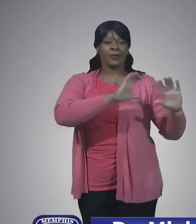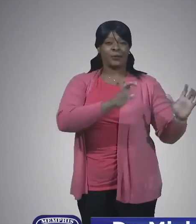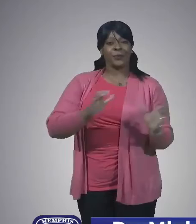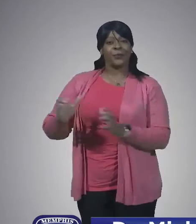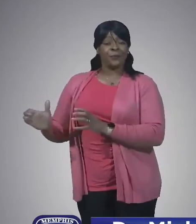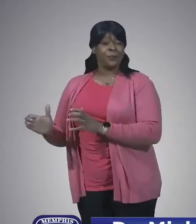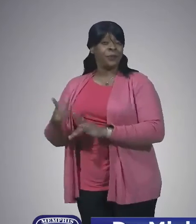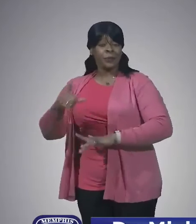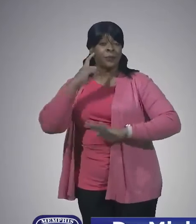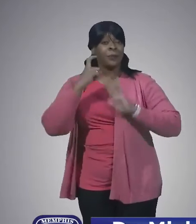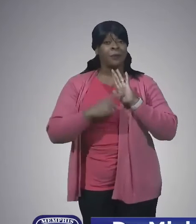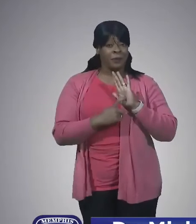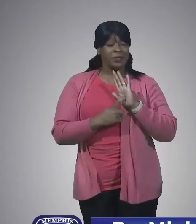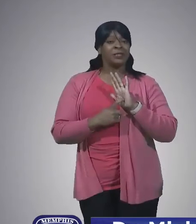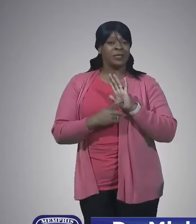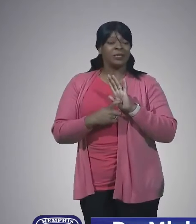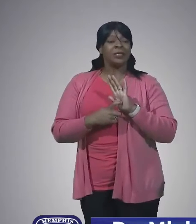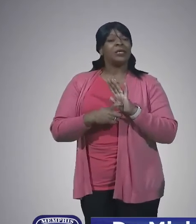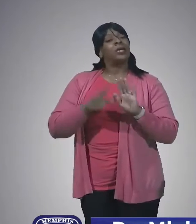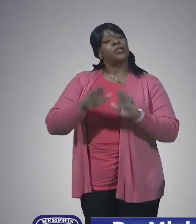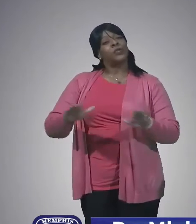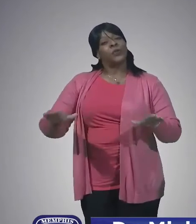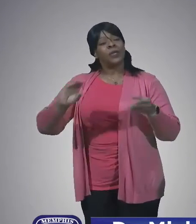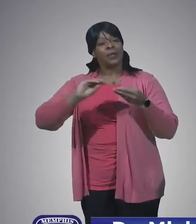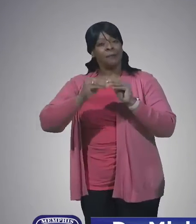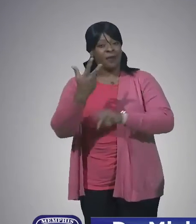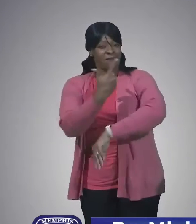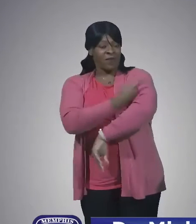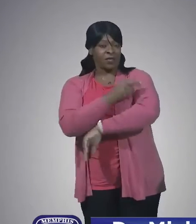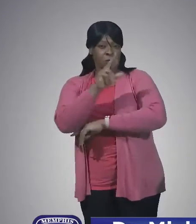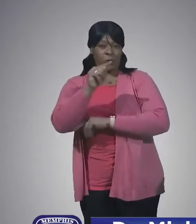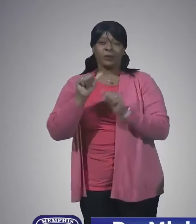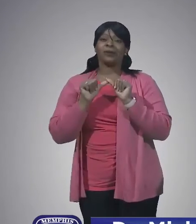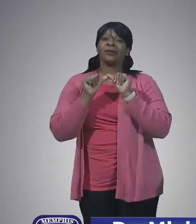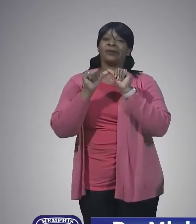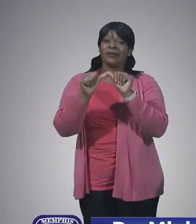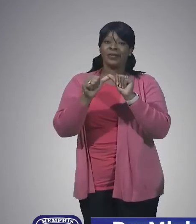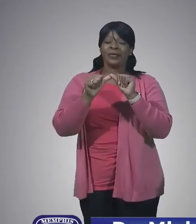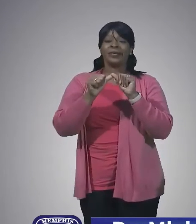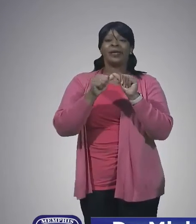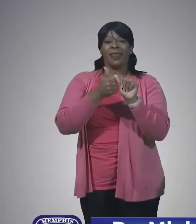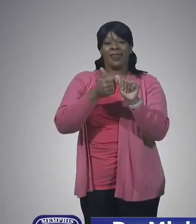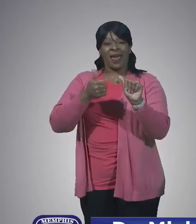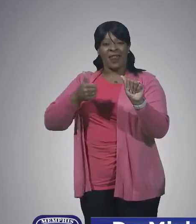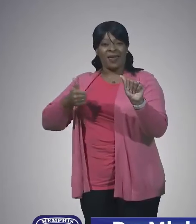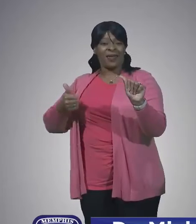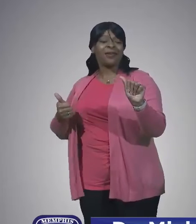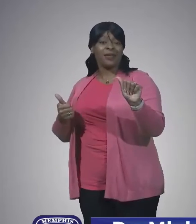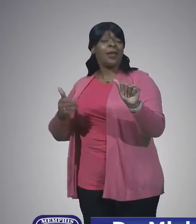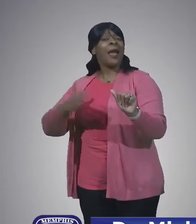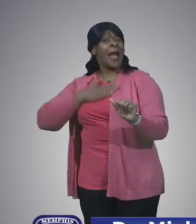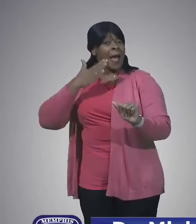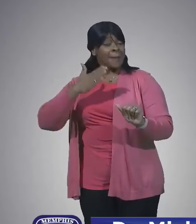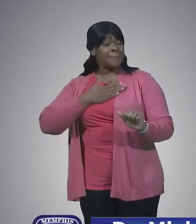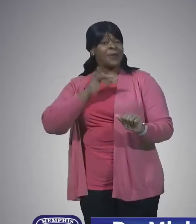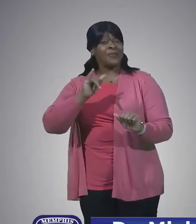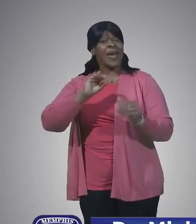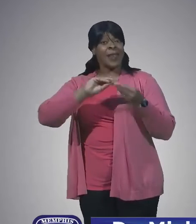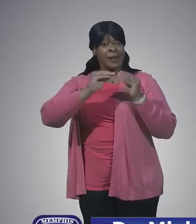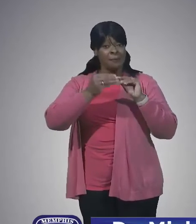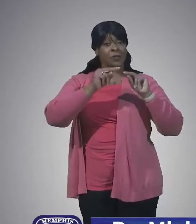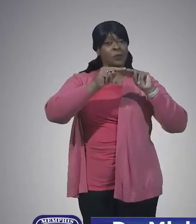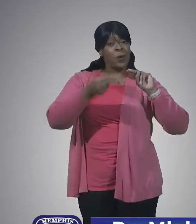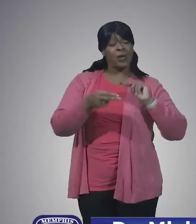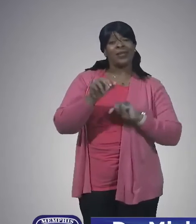As you pointed out, the pediatric vaccination rate continues to lag. We are happy that the active cases are going